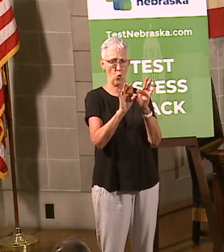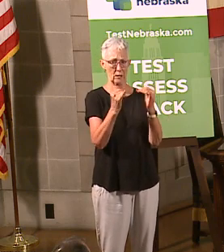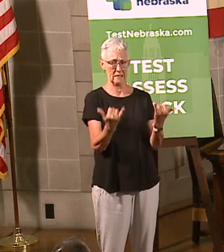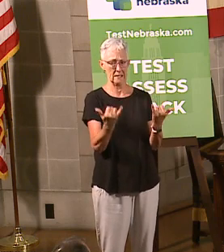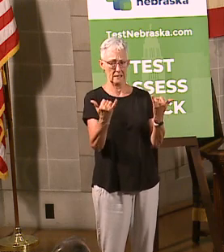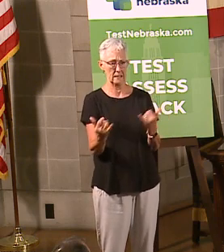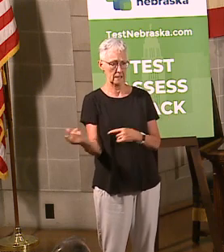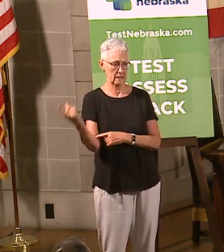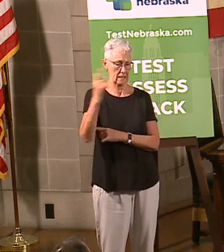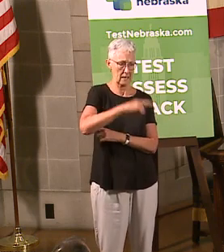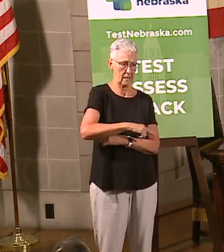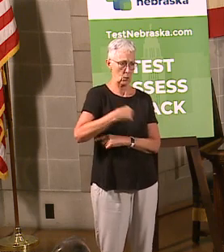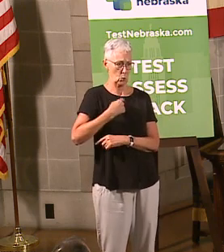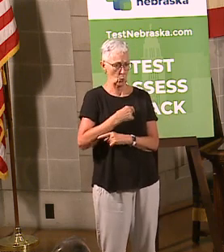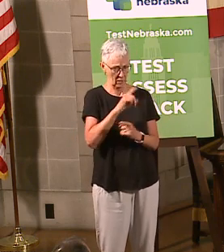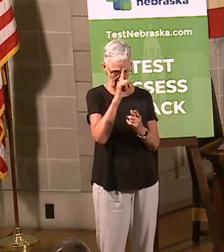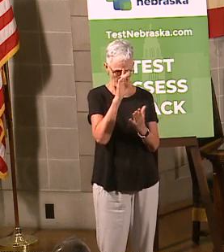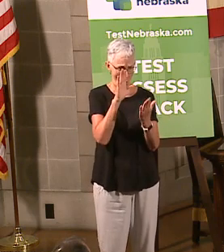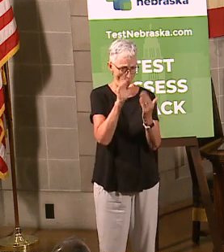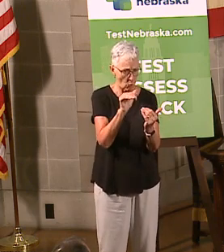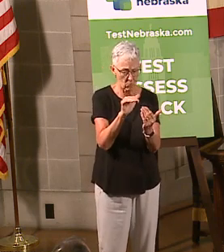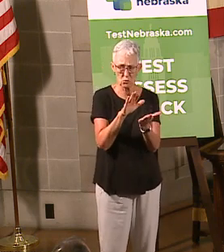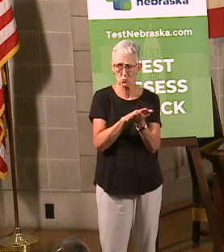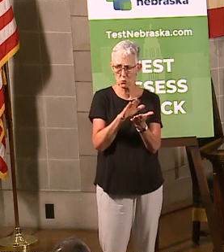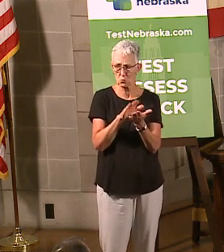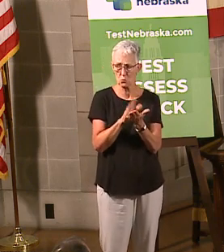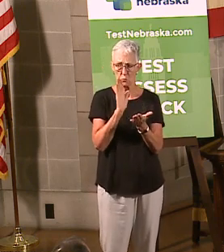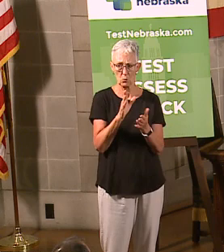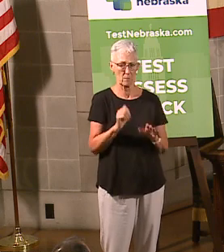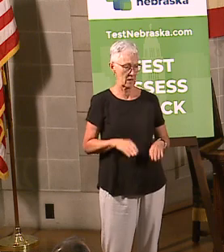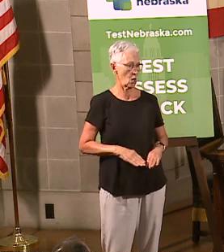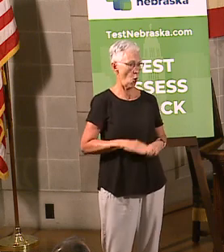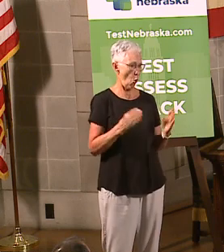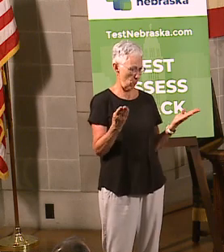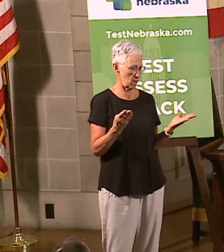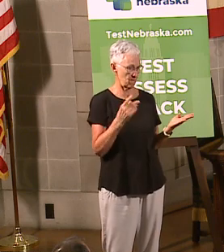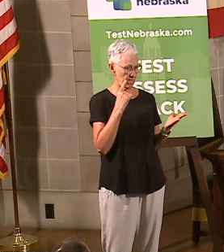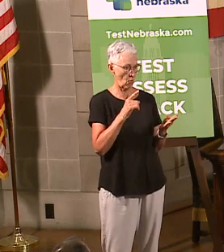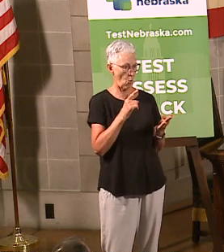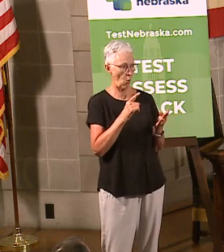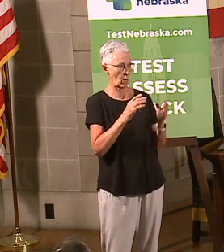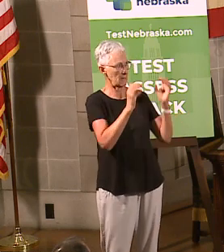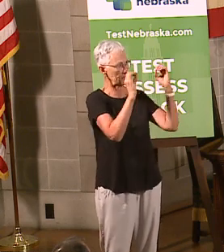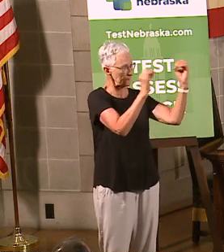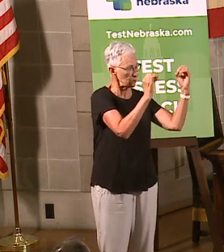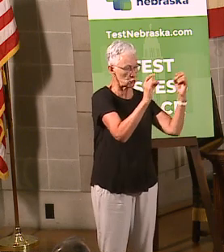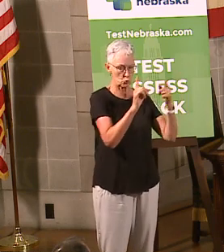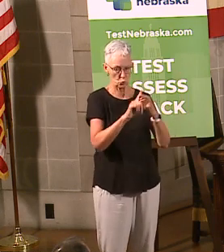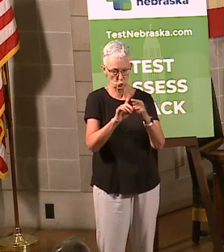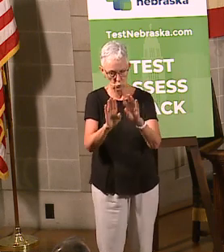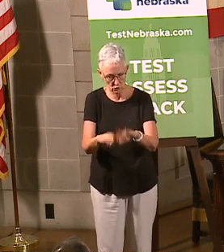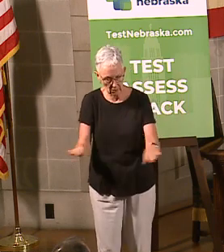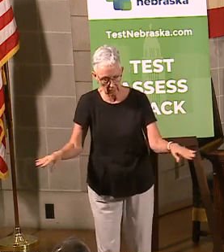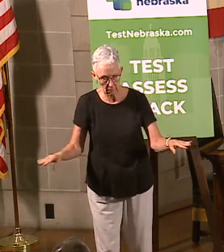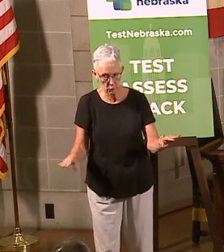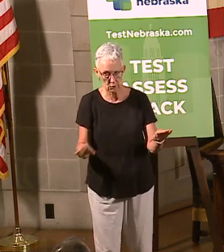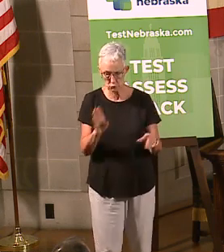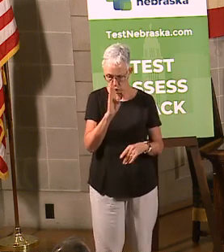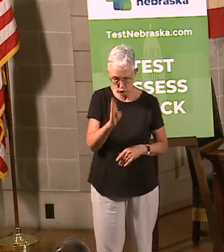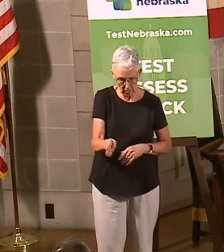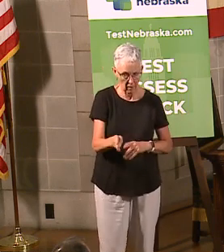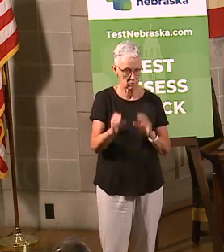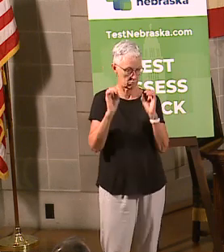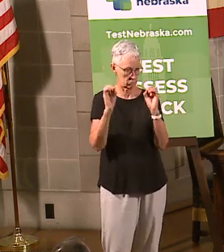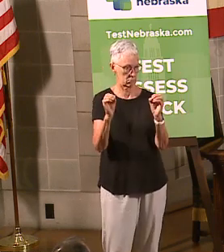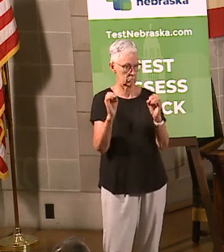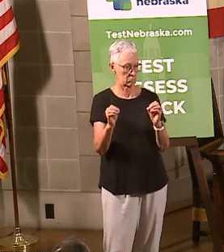hope that schools will have in-person learning. Our expectation is that they will have in-person learning this fall, and I think that's a